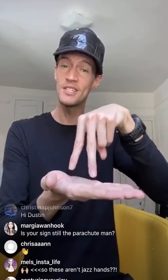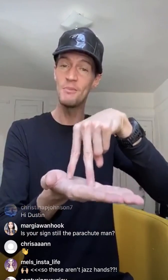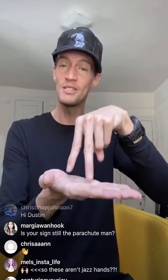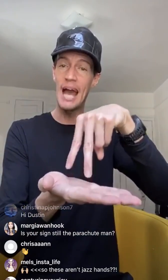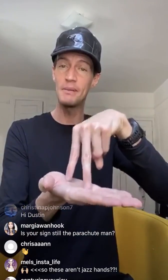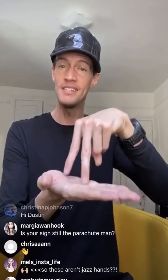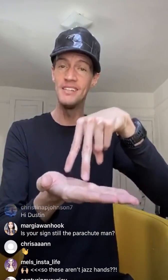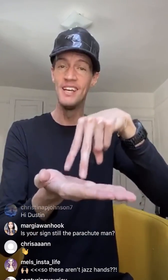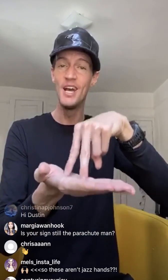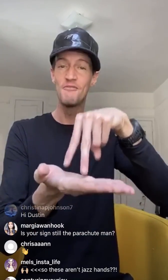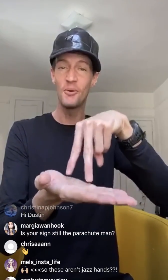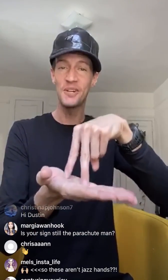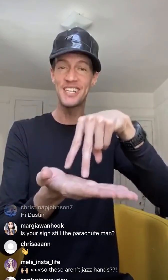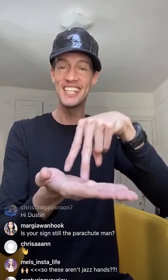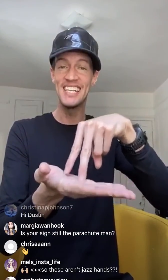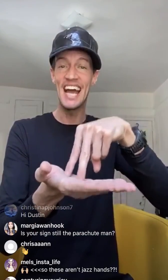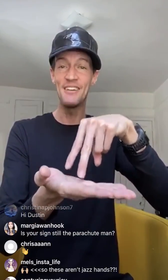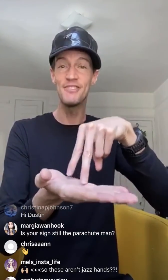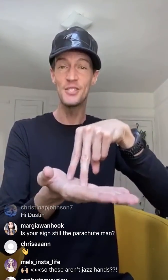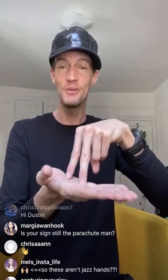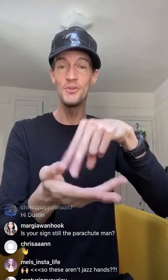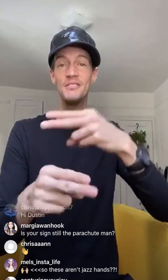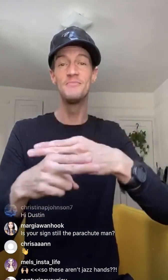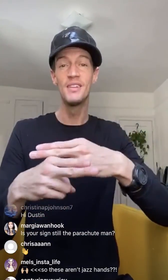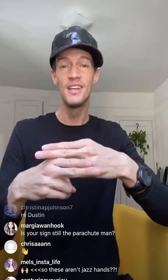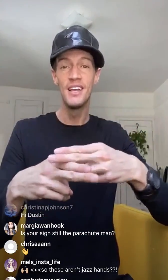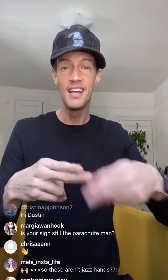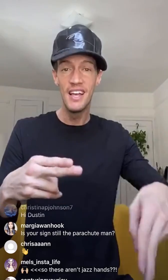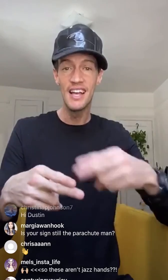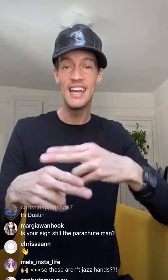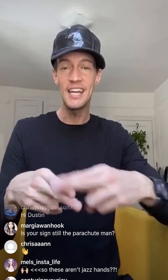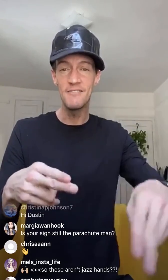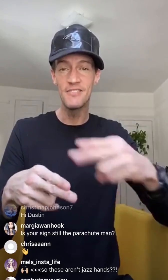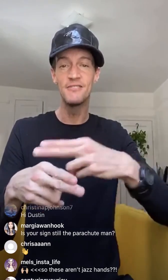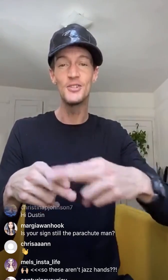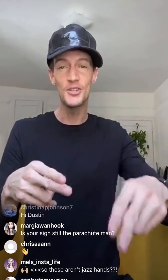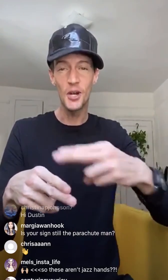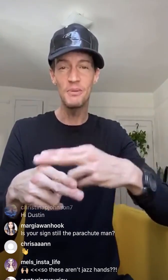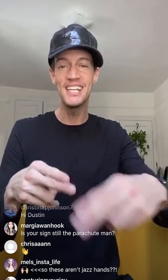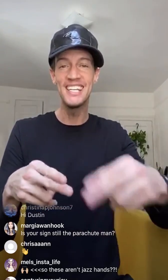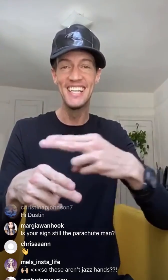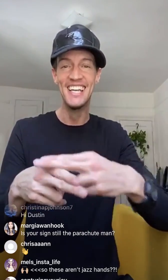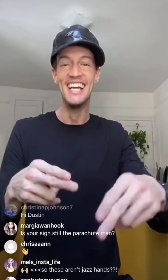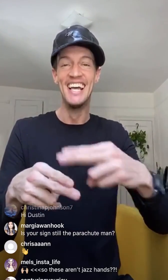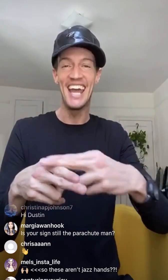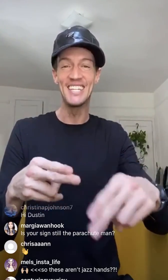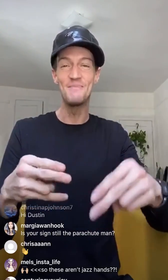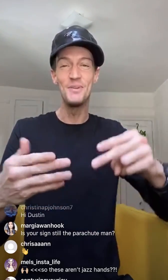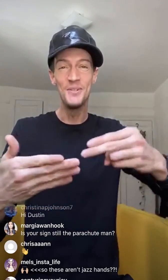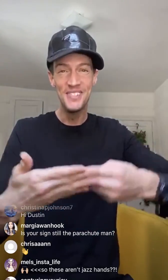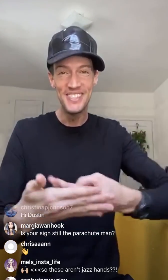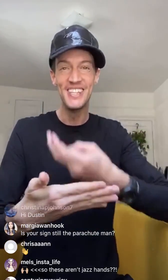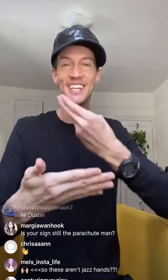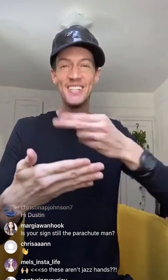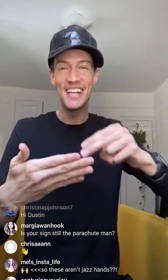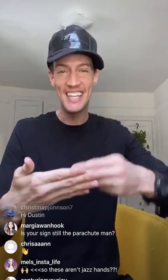Yeah. So sit. To stand, you just put hands on the other. Yep. We stand. That's similar